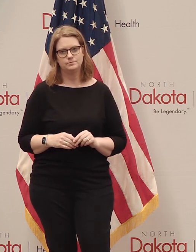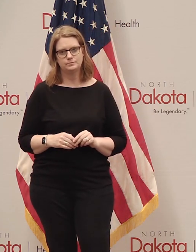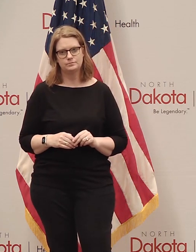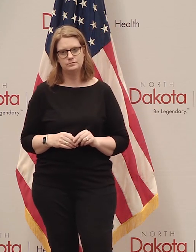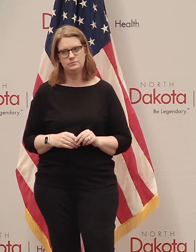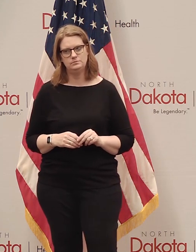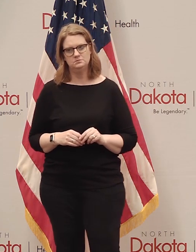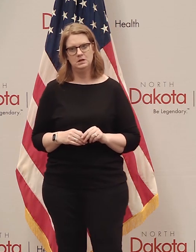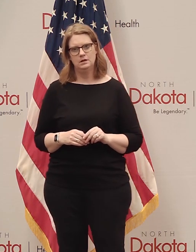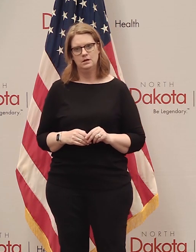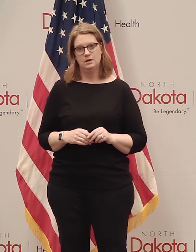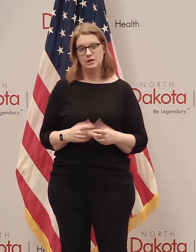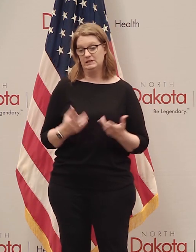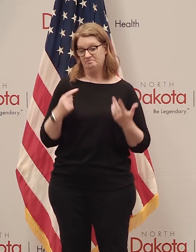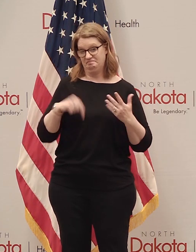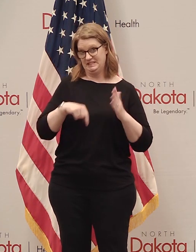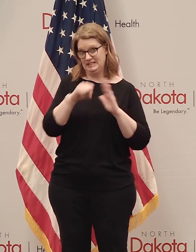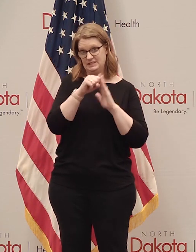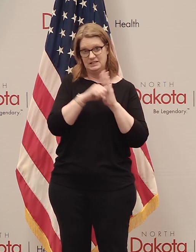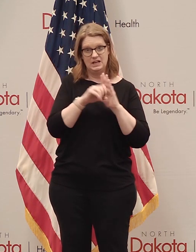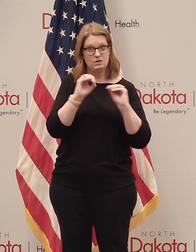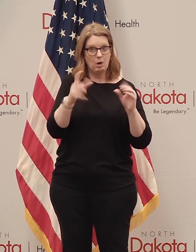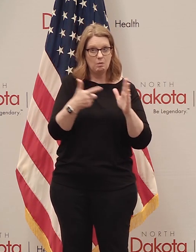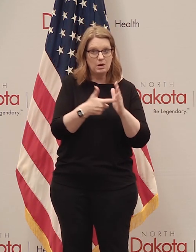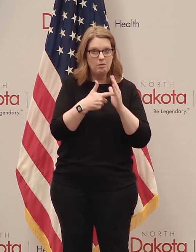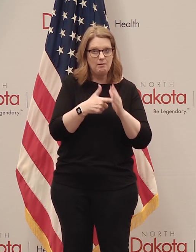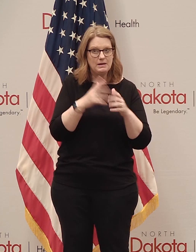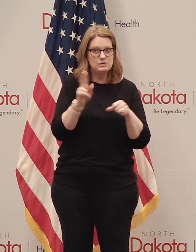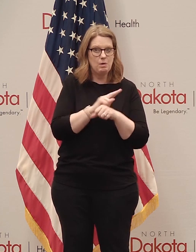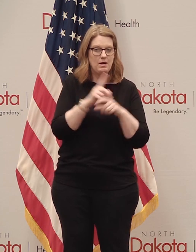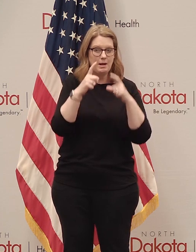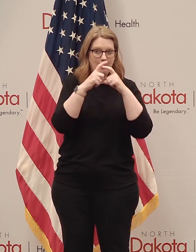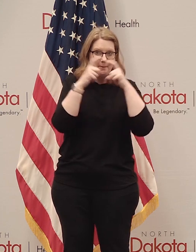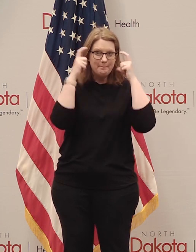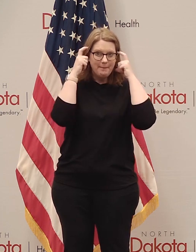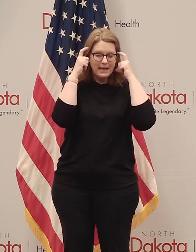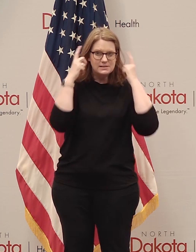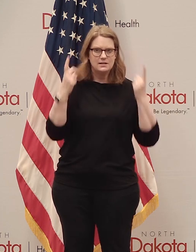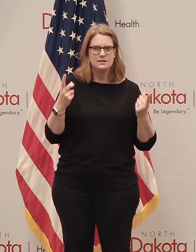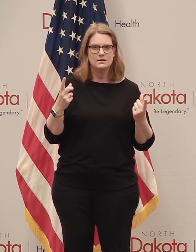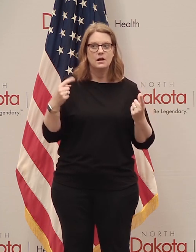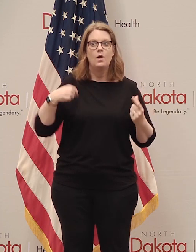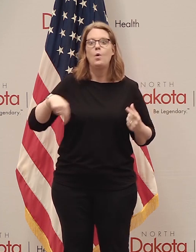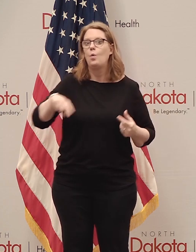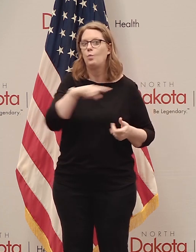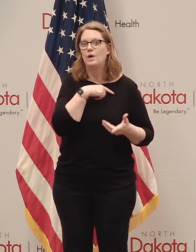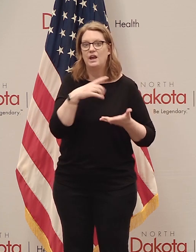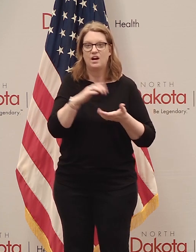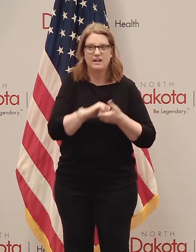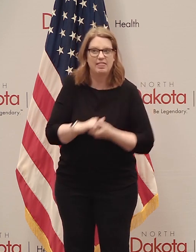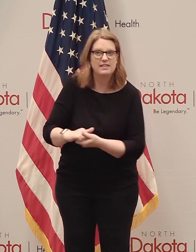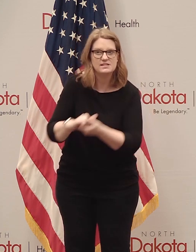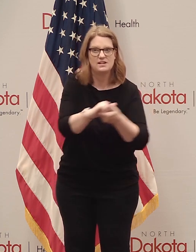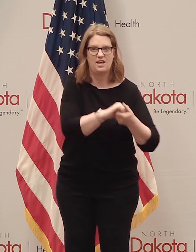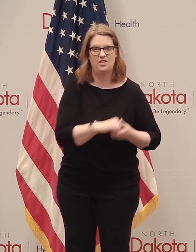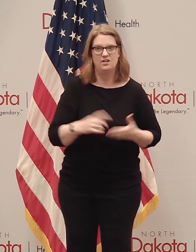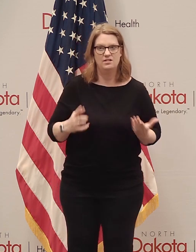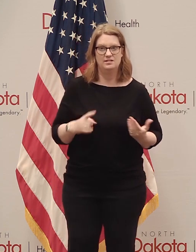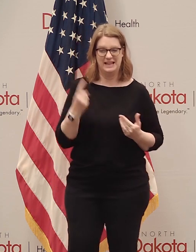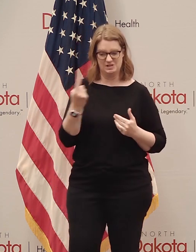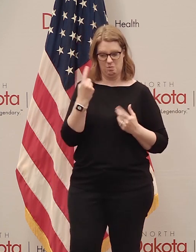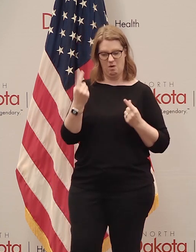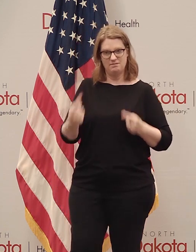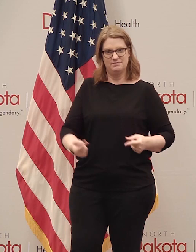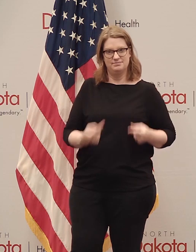in our state, there's no requirements regarding wearing masks, but and we're all in this together, and there's only one battle we're fighting, and